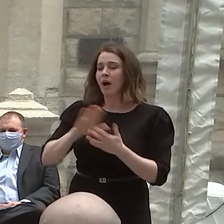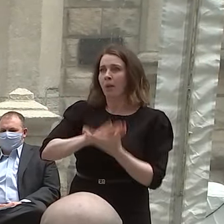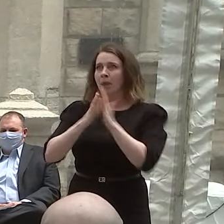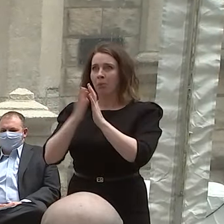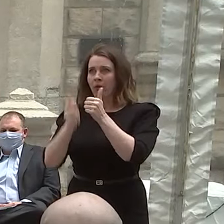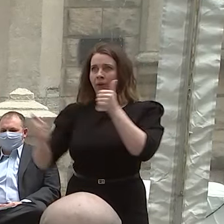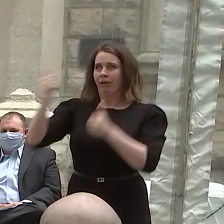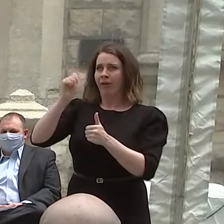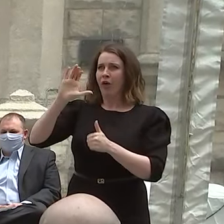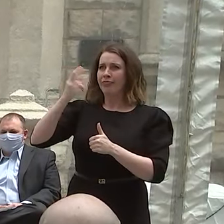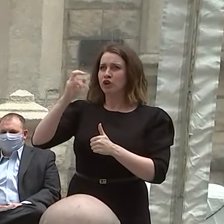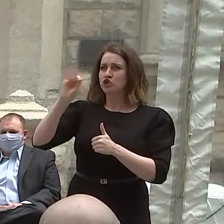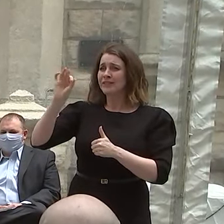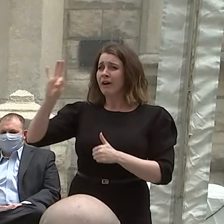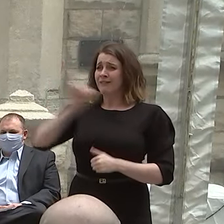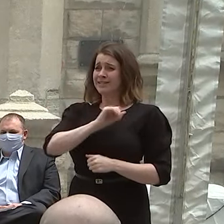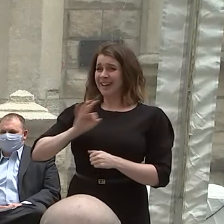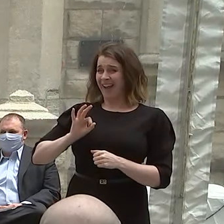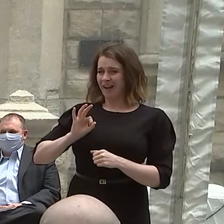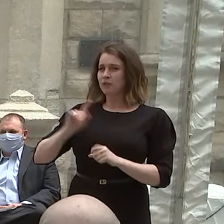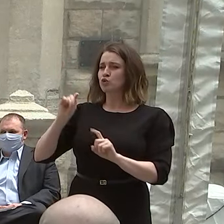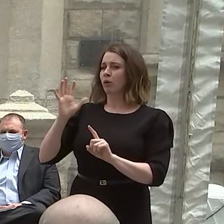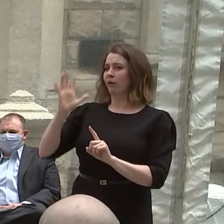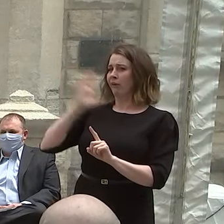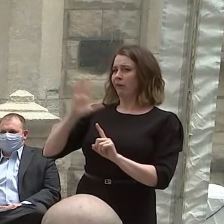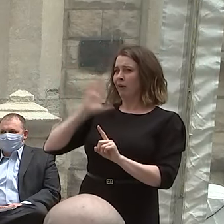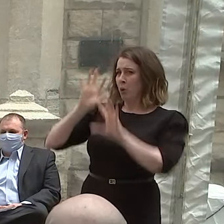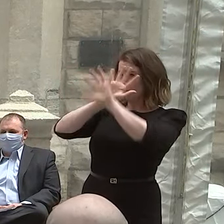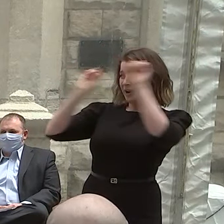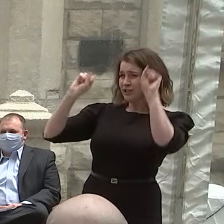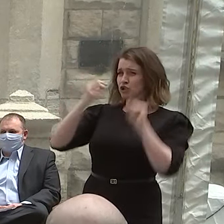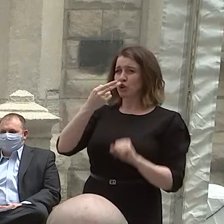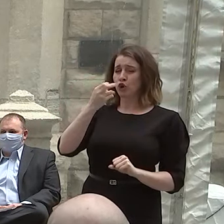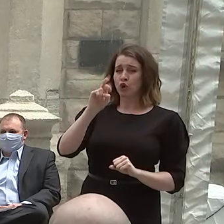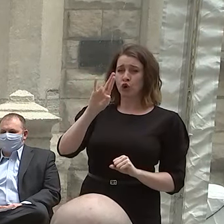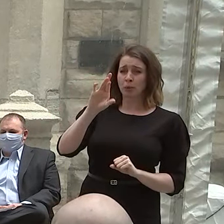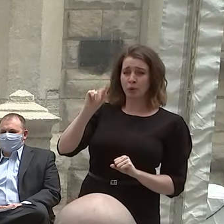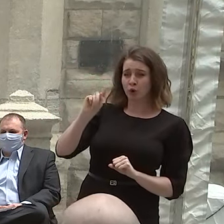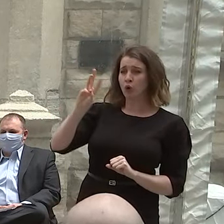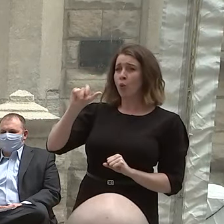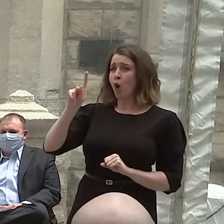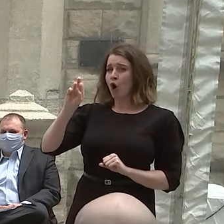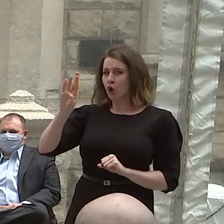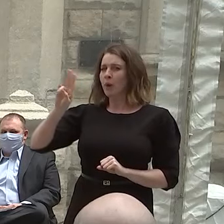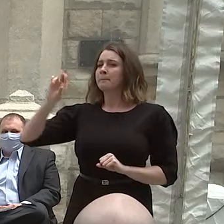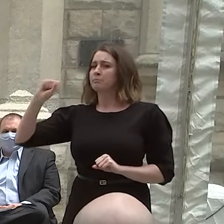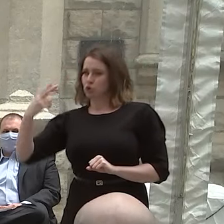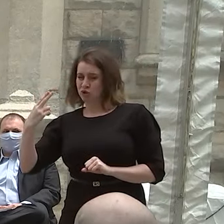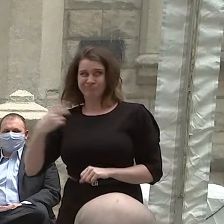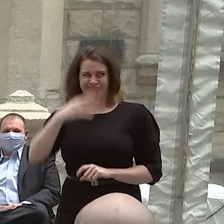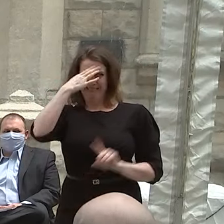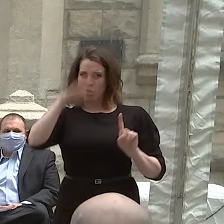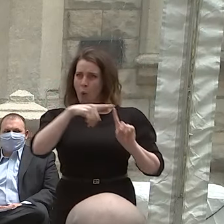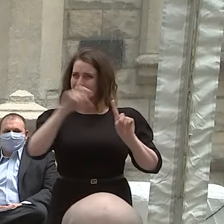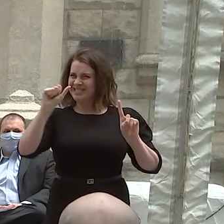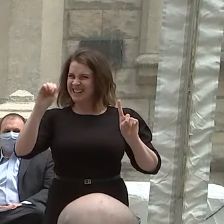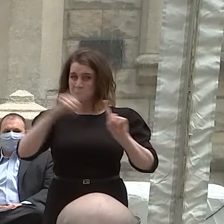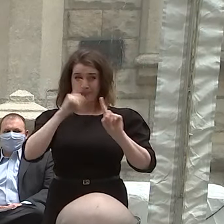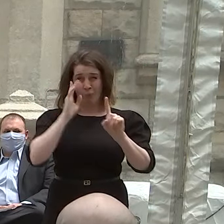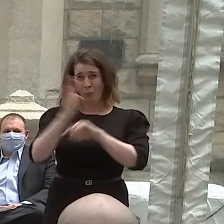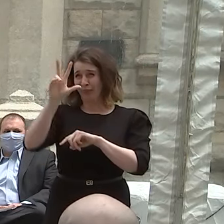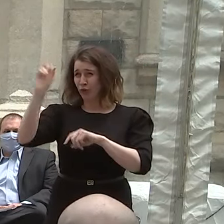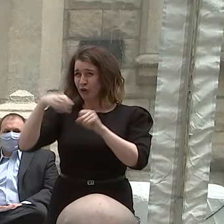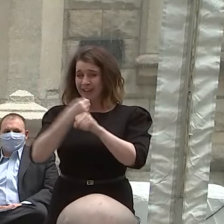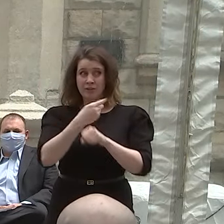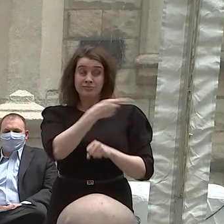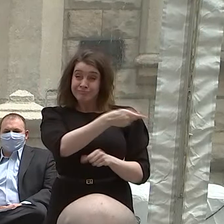Staff to former President Herbert Walker Bush. I've known Sam for over 30 years.